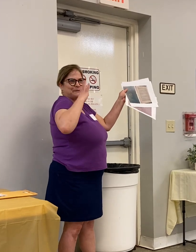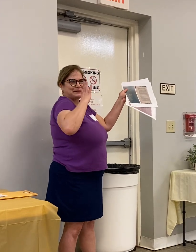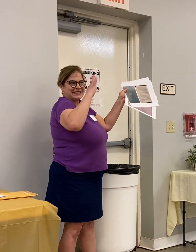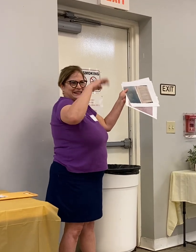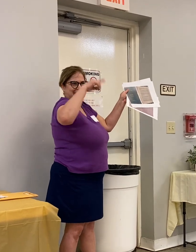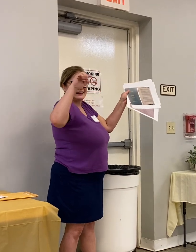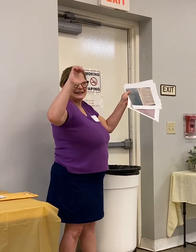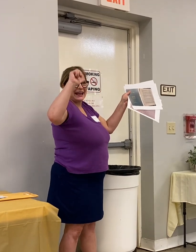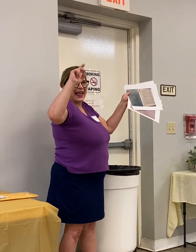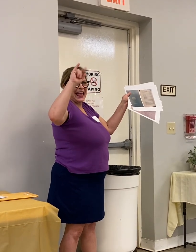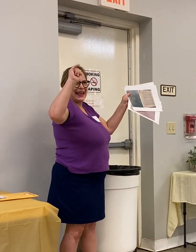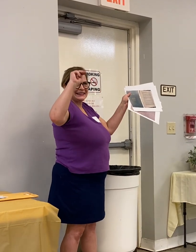It's in French,